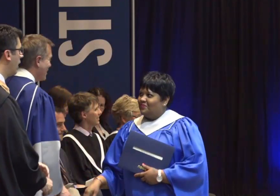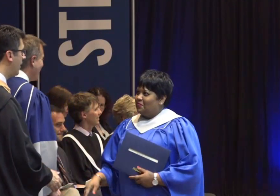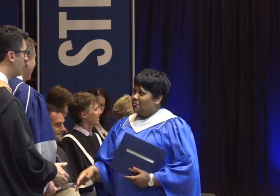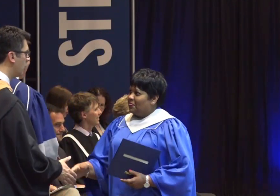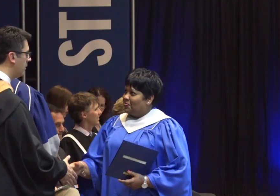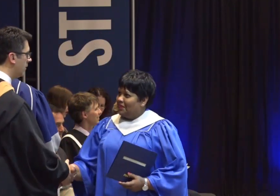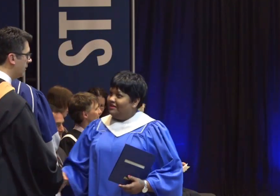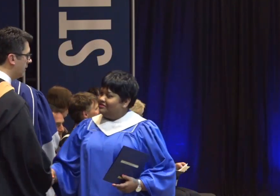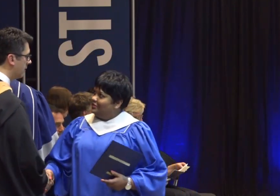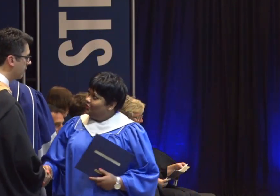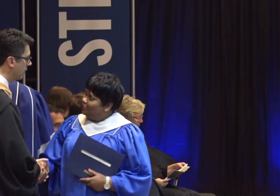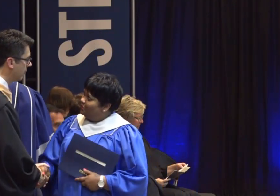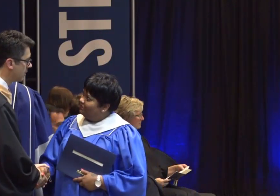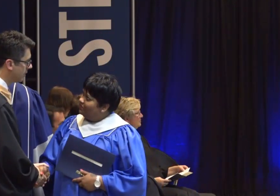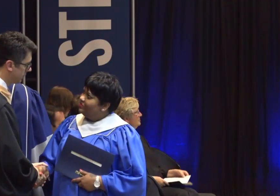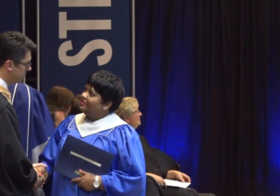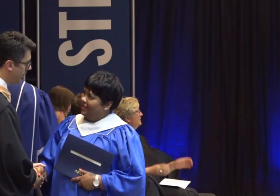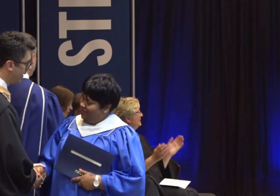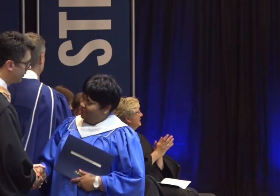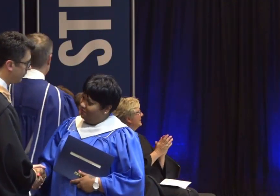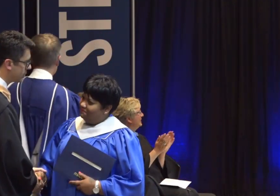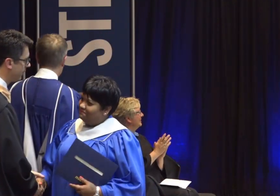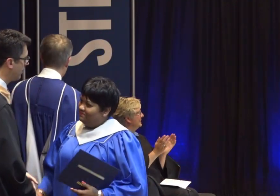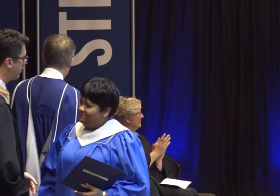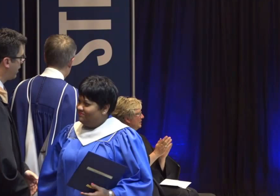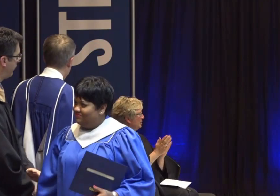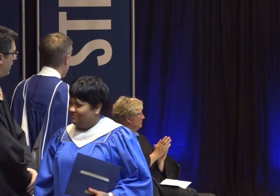Tiffany Tanner.